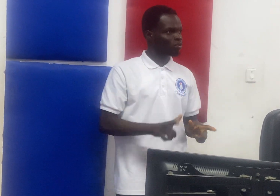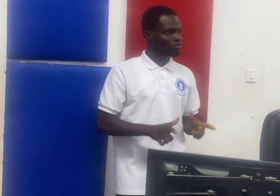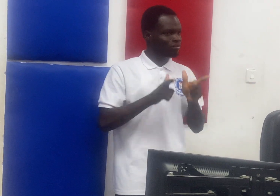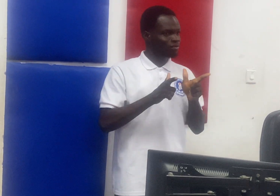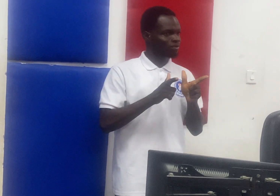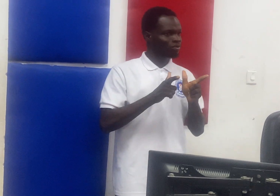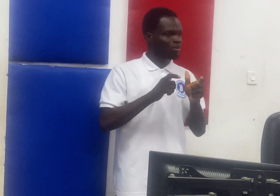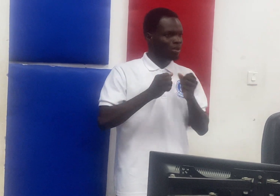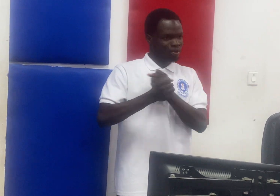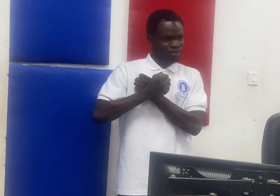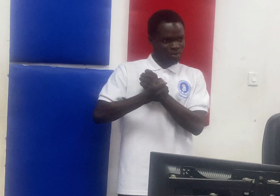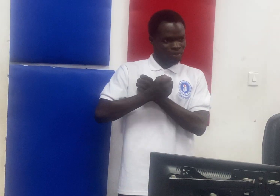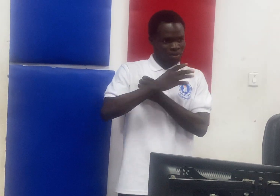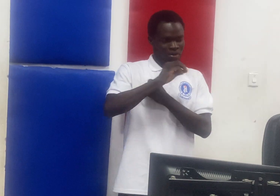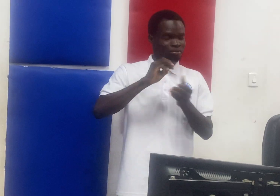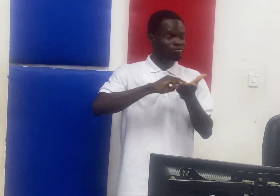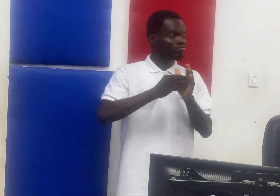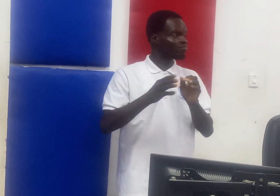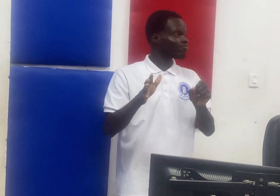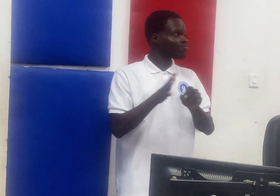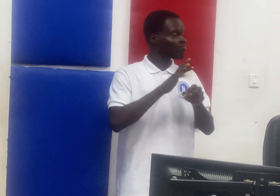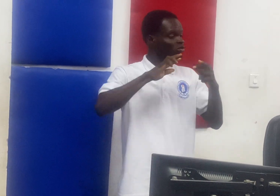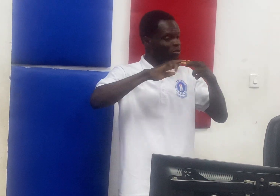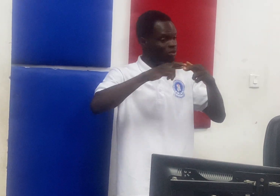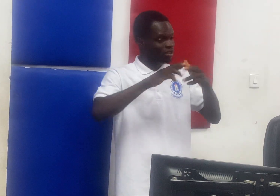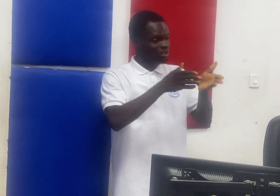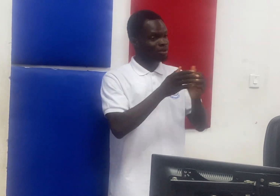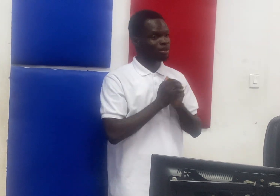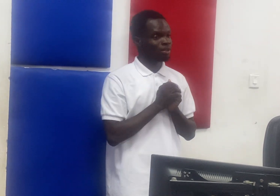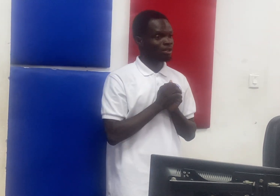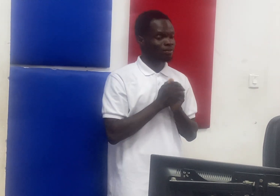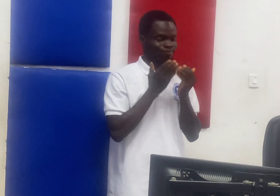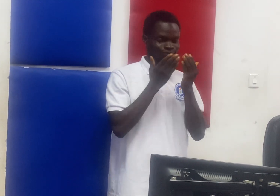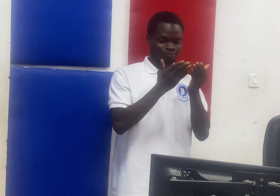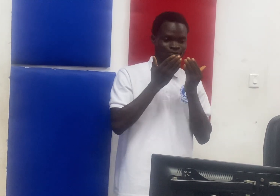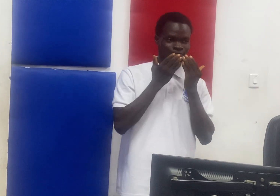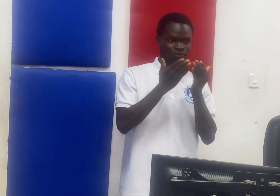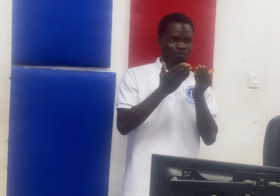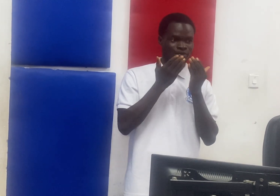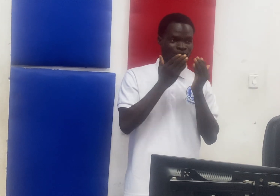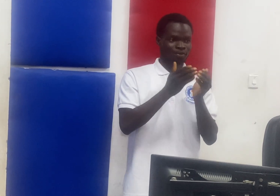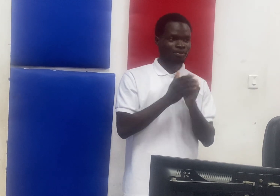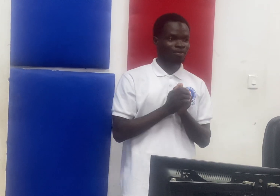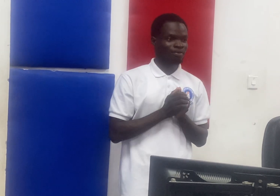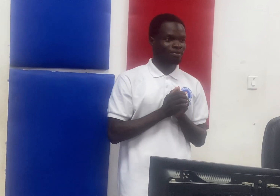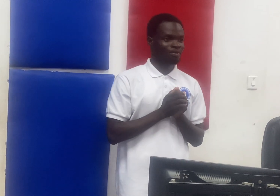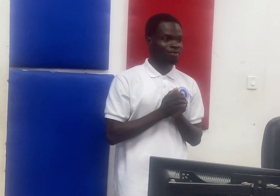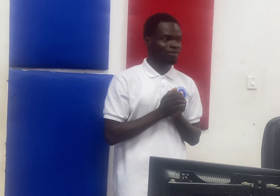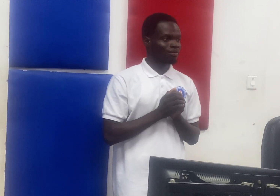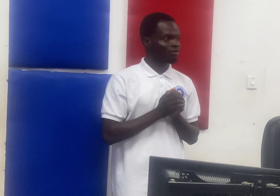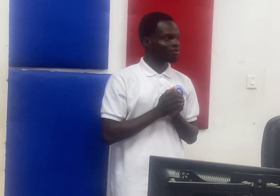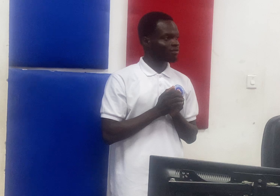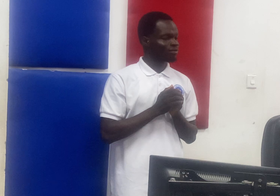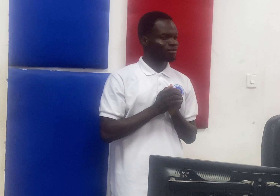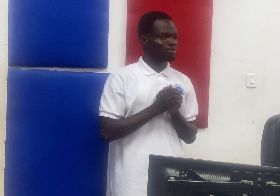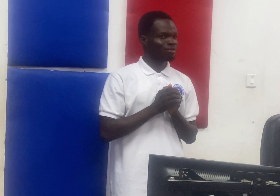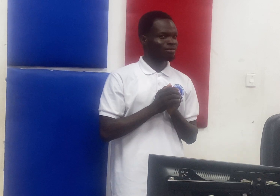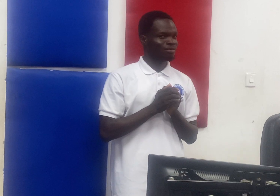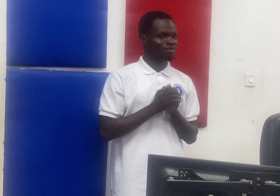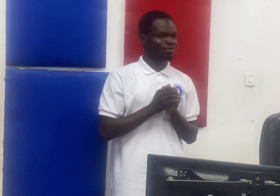and meaningful relationship. Thank you so much, our honorable guest, for honoring our